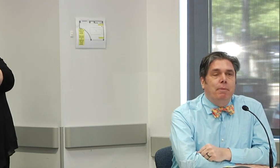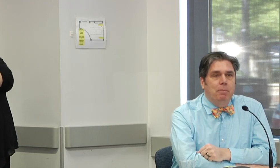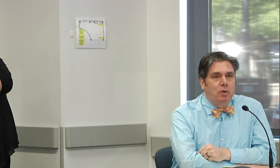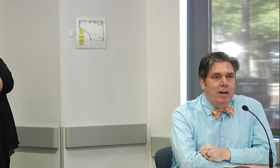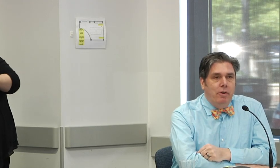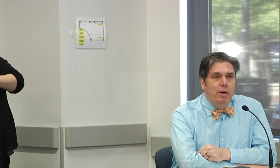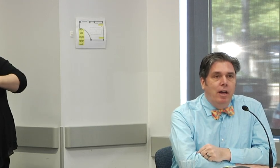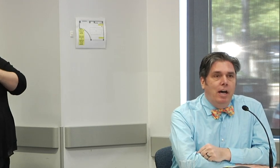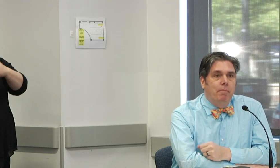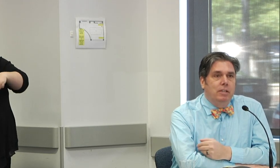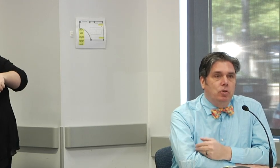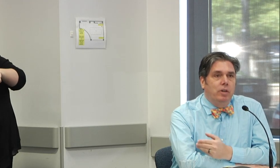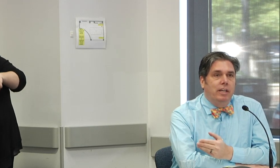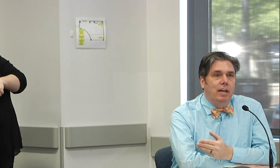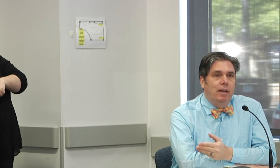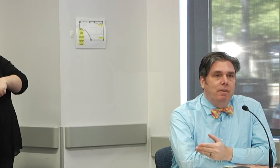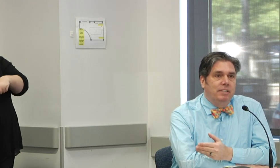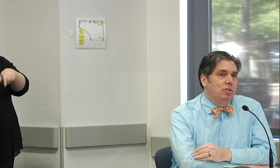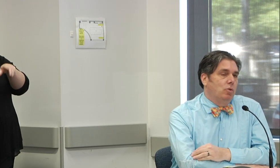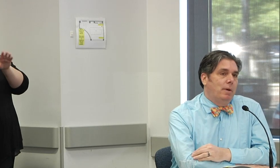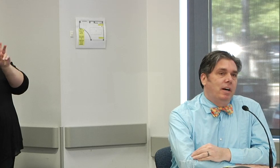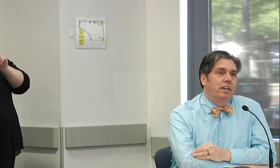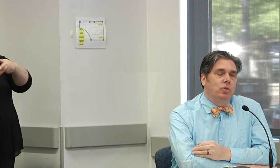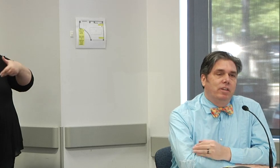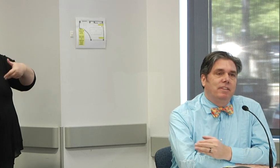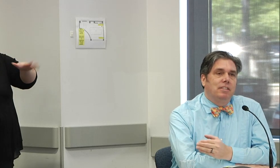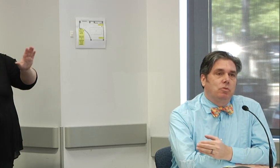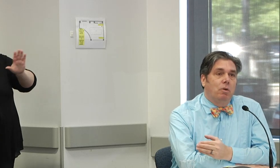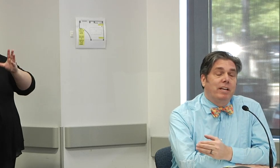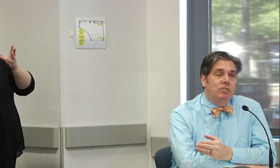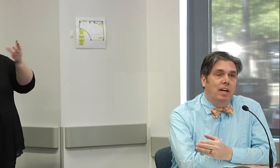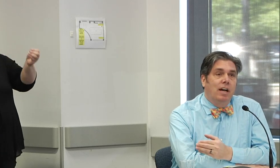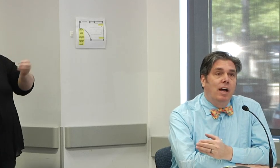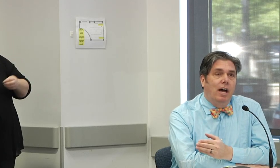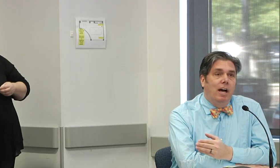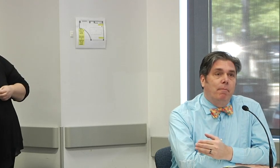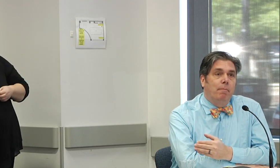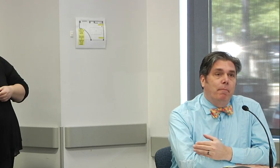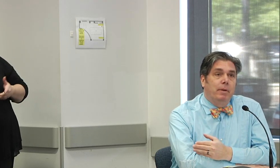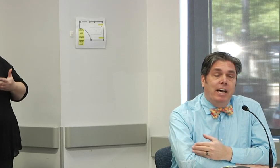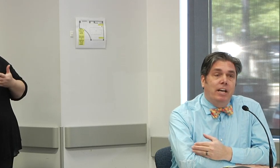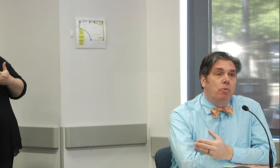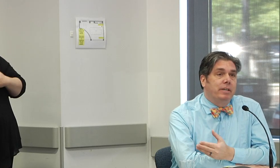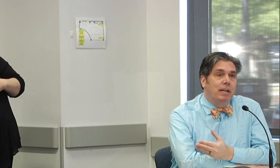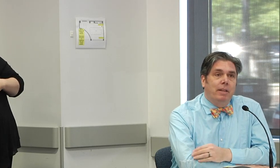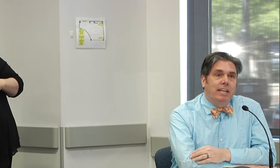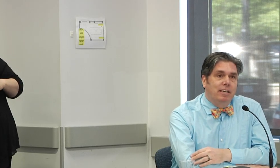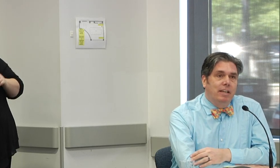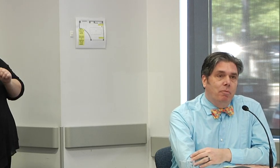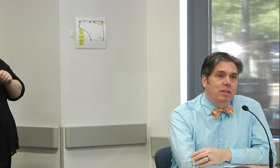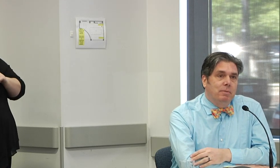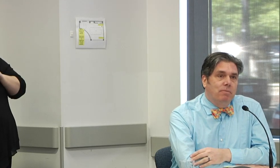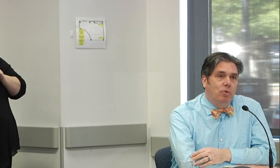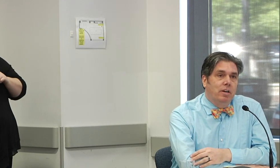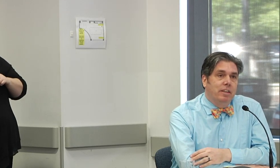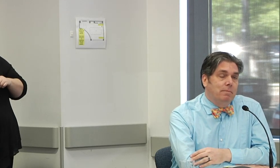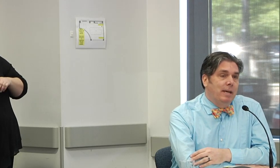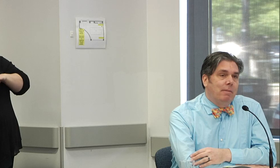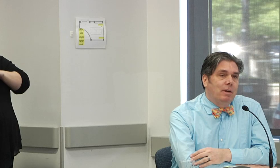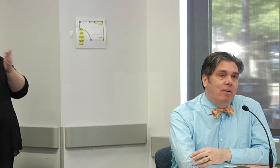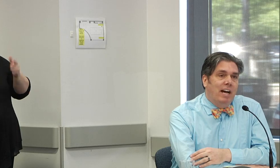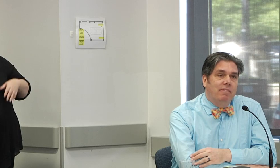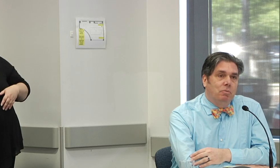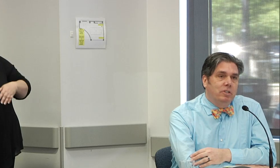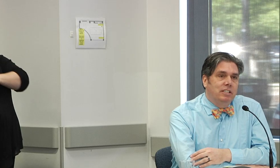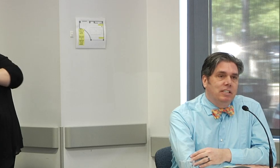people go out, enjoy a visit to a bar, enjoy a visit to a restaurant, but not open it up like it was before this pandemic